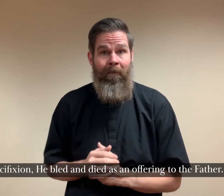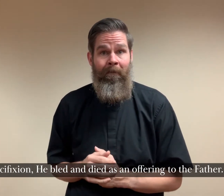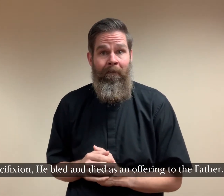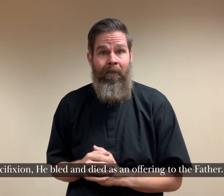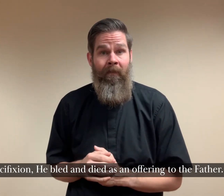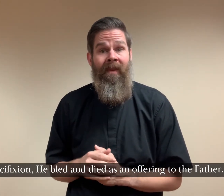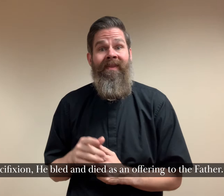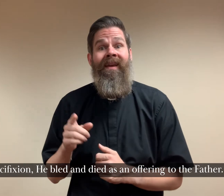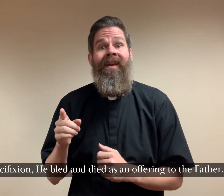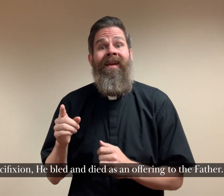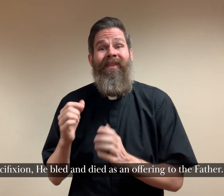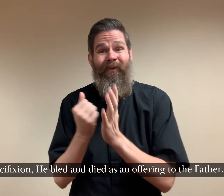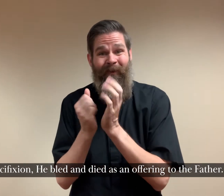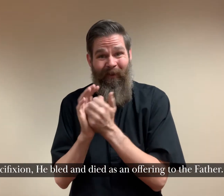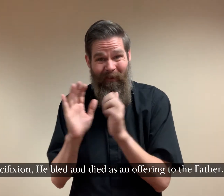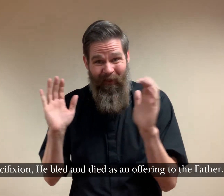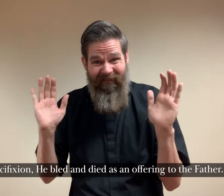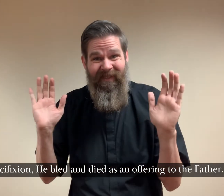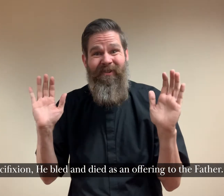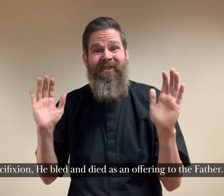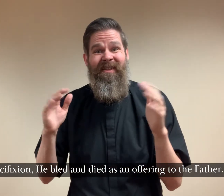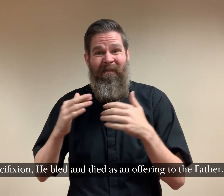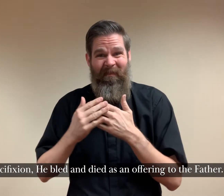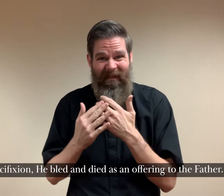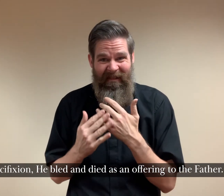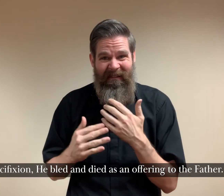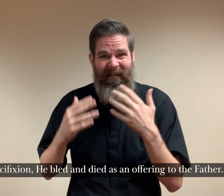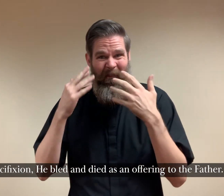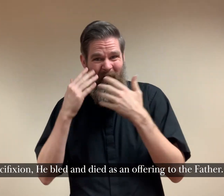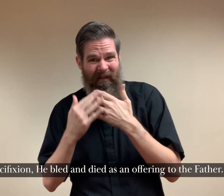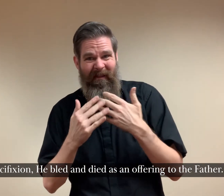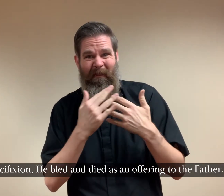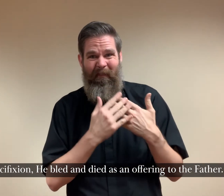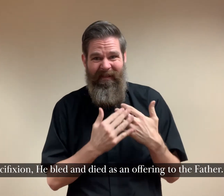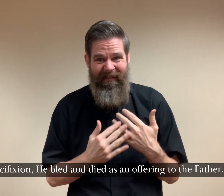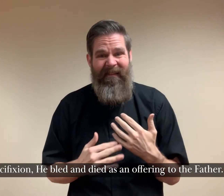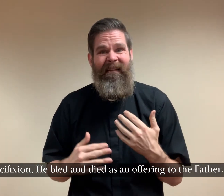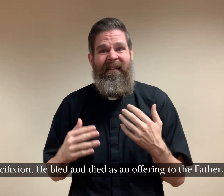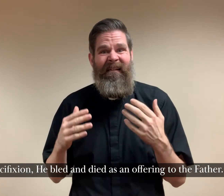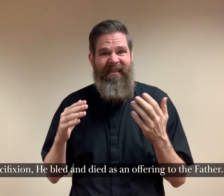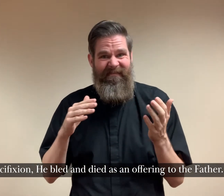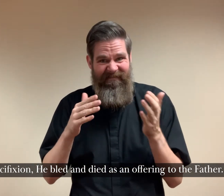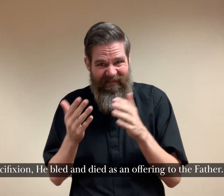Then at his crucifixion, he bled and died as an offering to the Father.